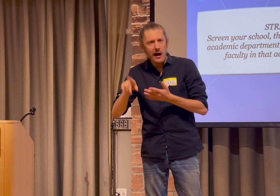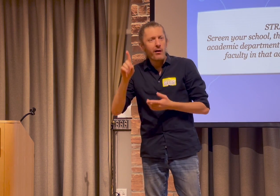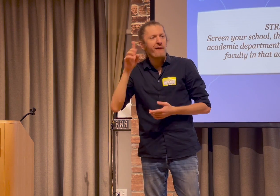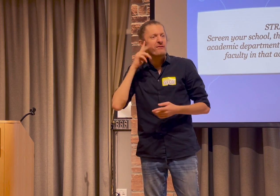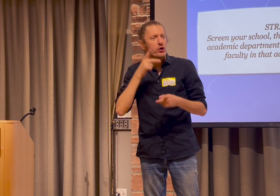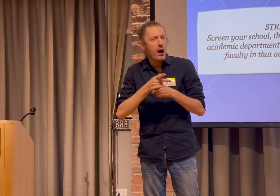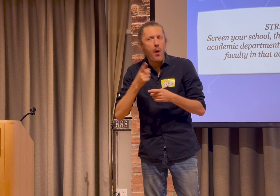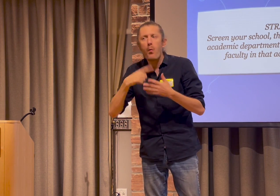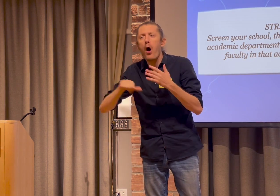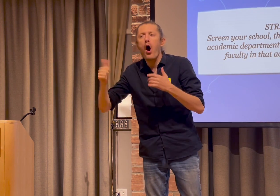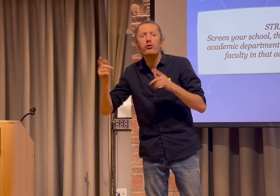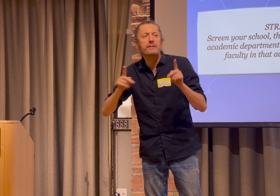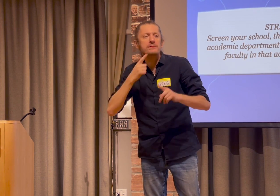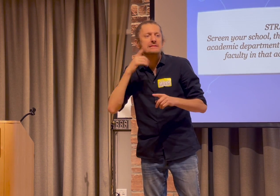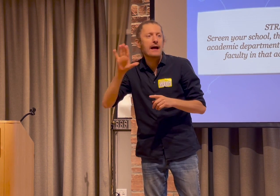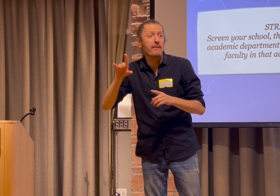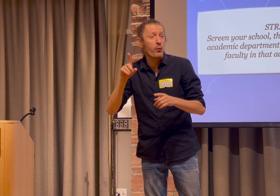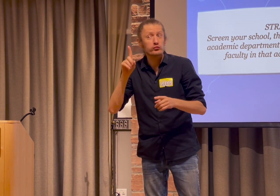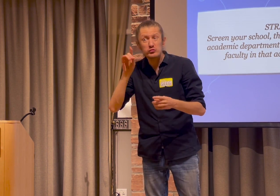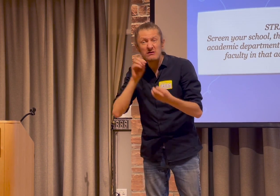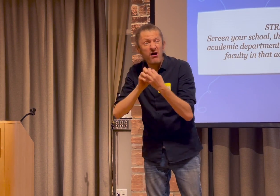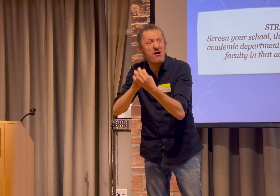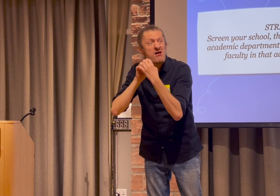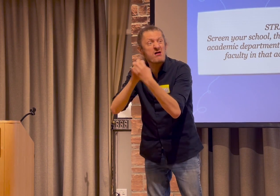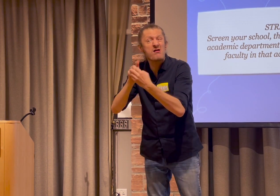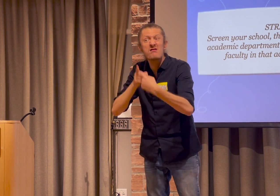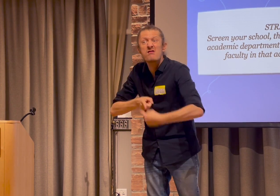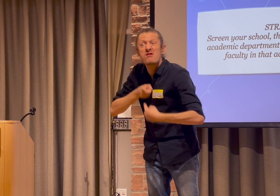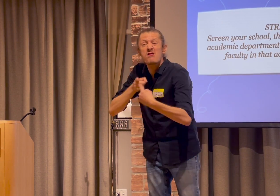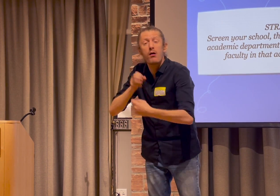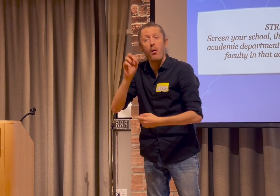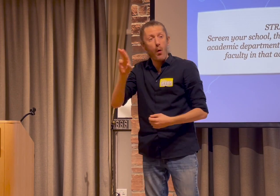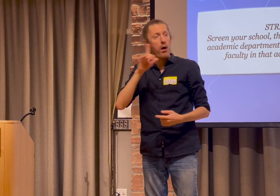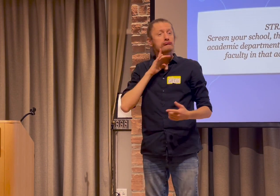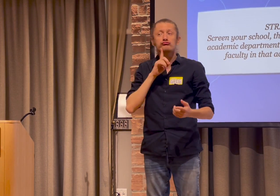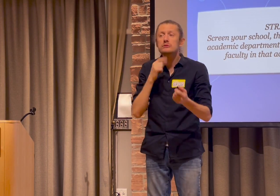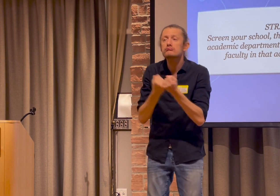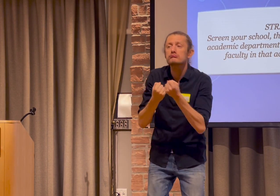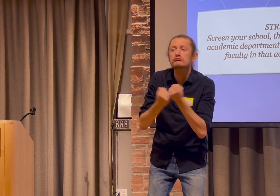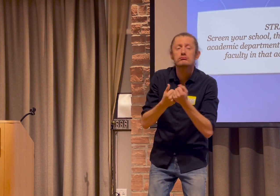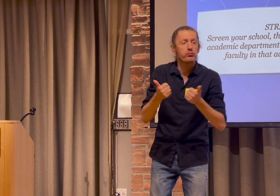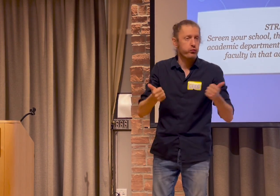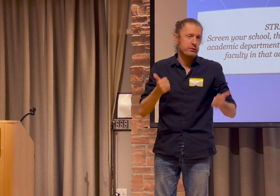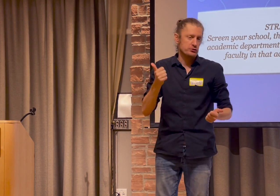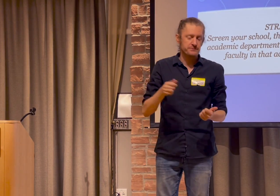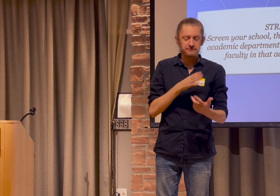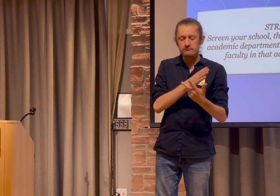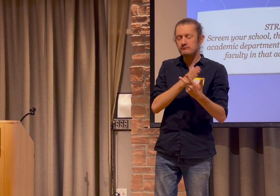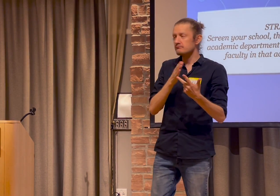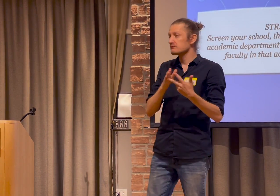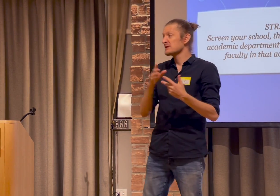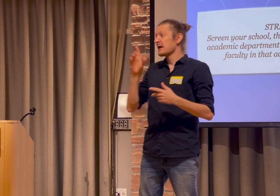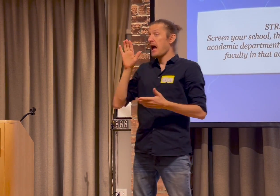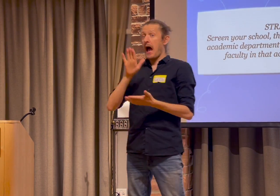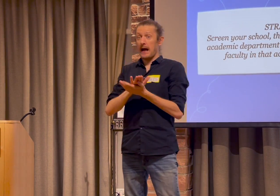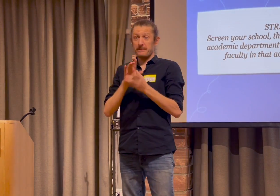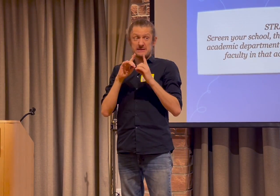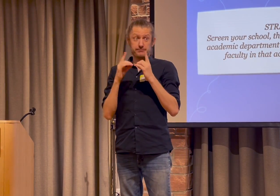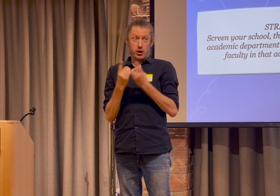to universities failing to provide accommodations. So you can see if other people in your position have had